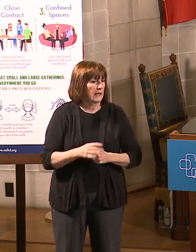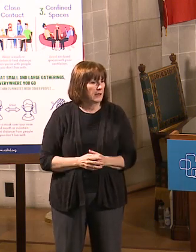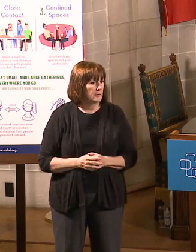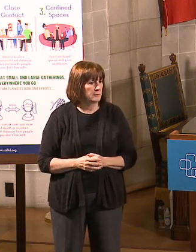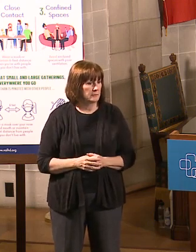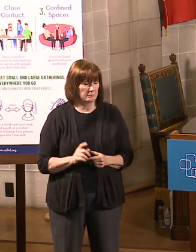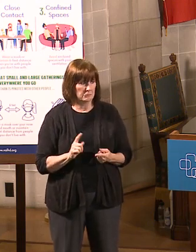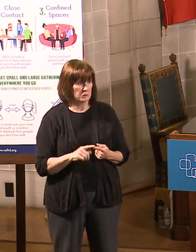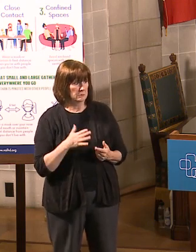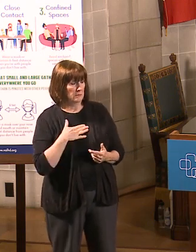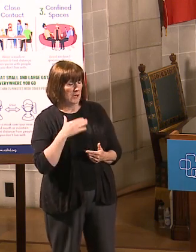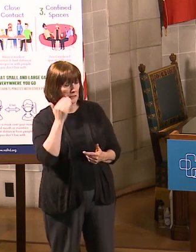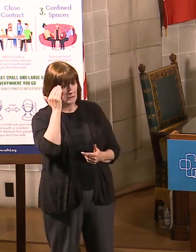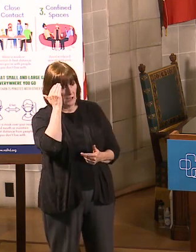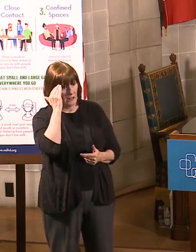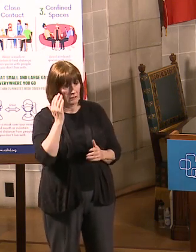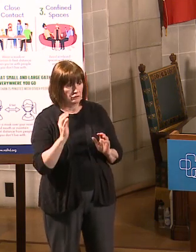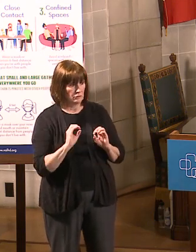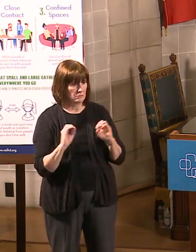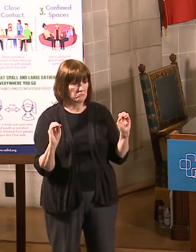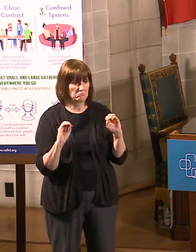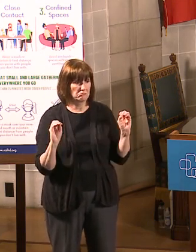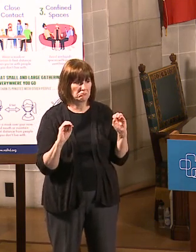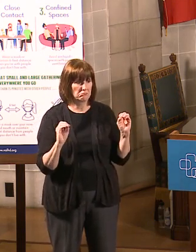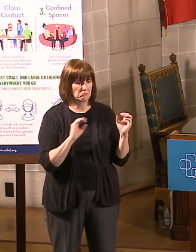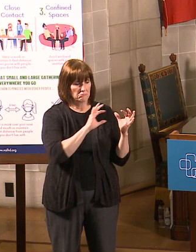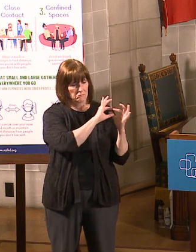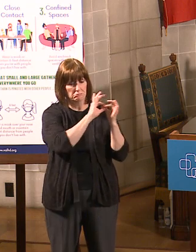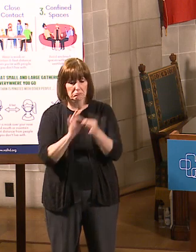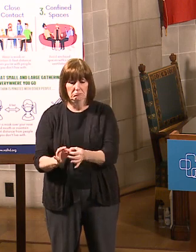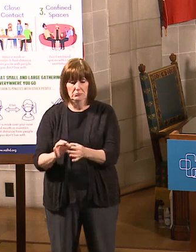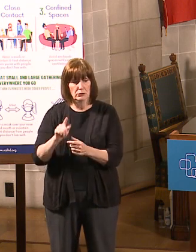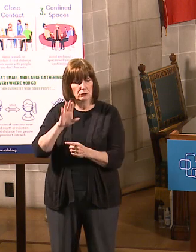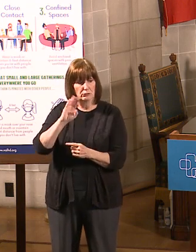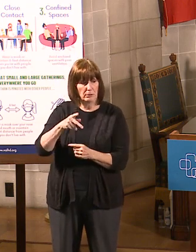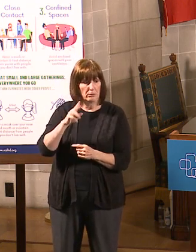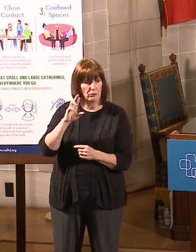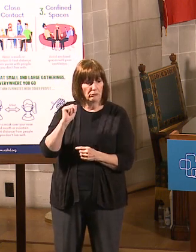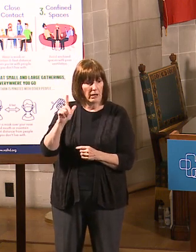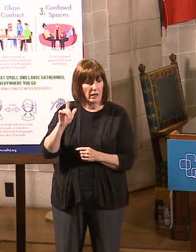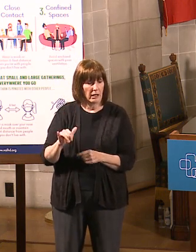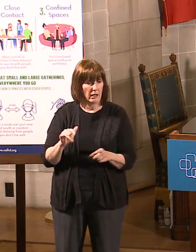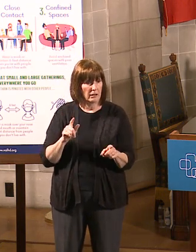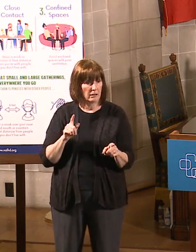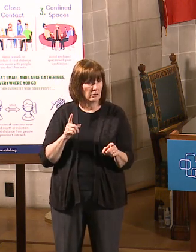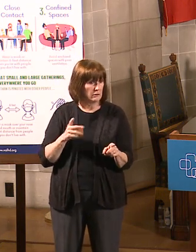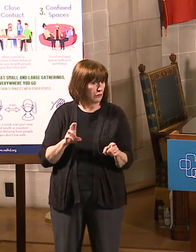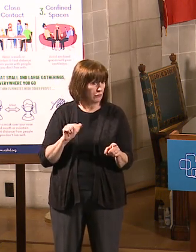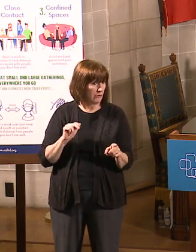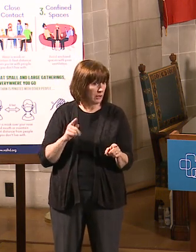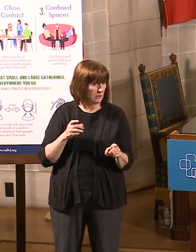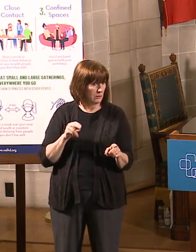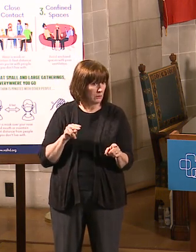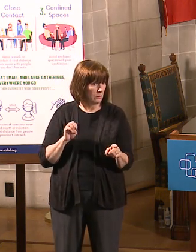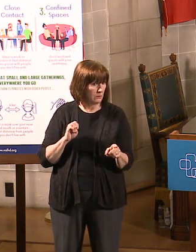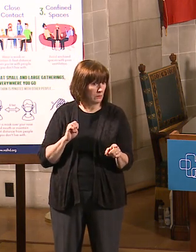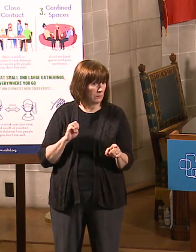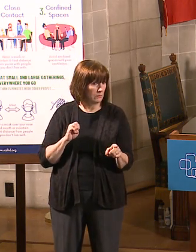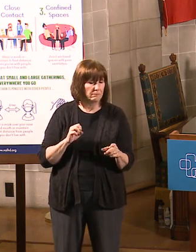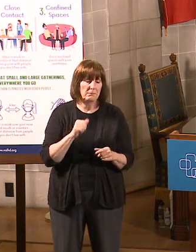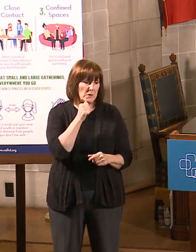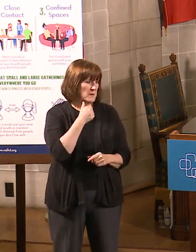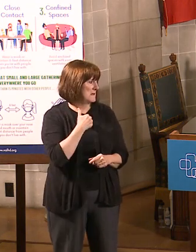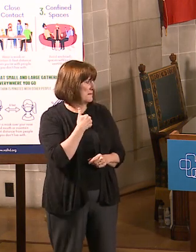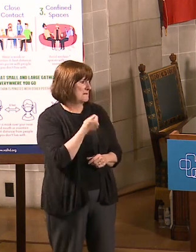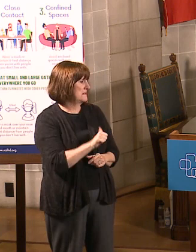To my knowledge, there have been no cases traced to the Trump rally that I know of, but Dr. Antone, perhaps you've got more information on that than I do. I do not